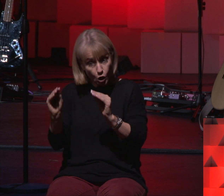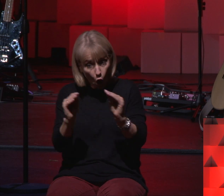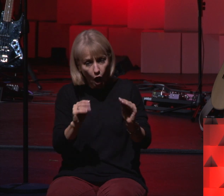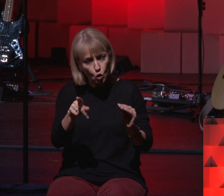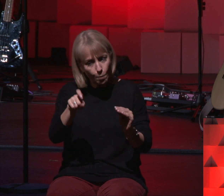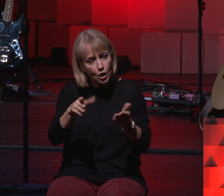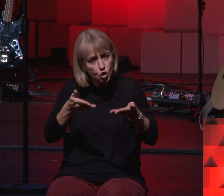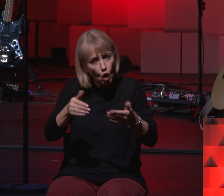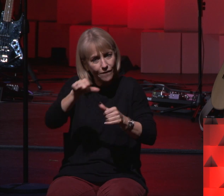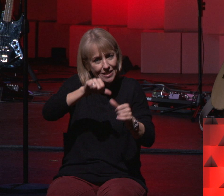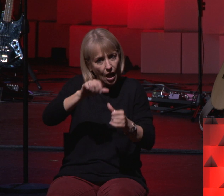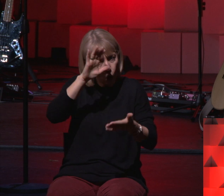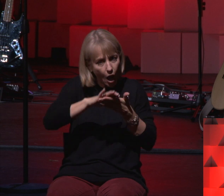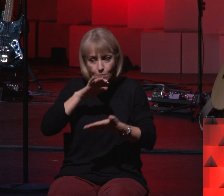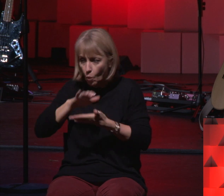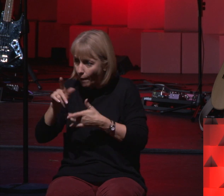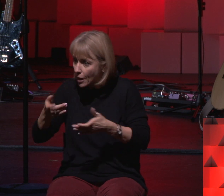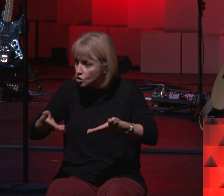especially husbands and wives honoring each other.